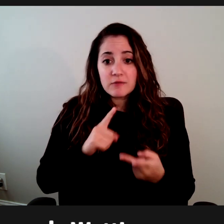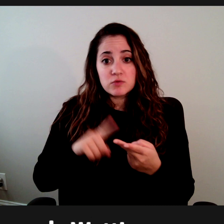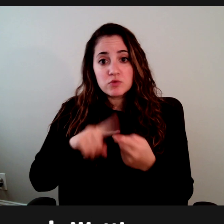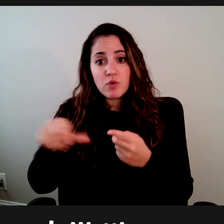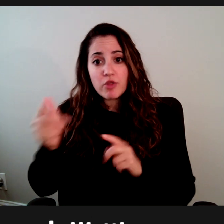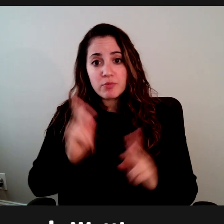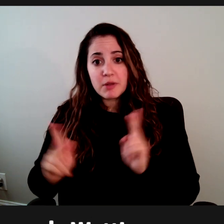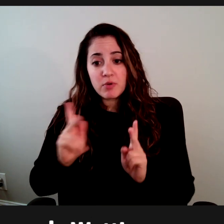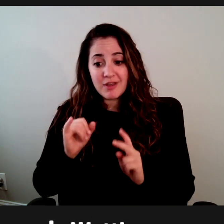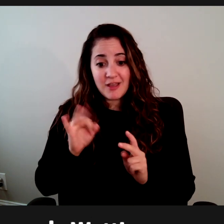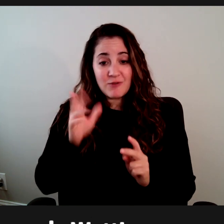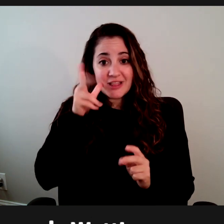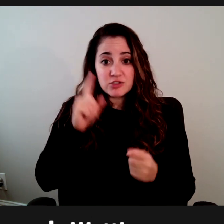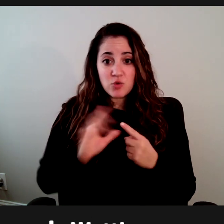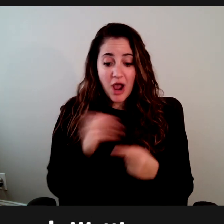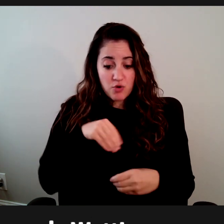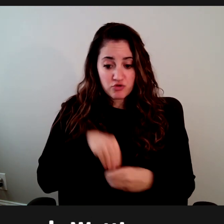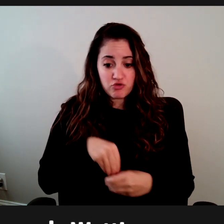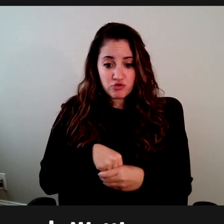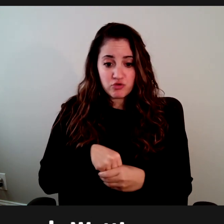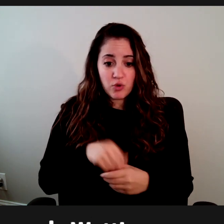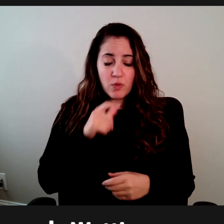others, to the internal, I